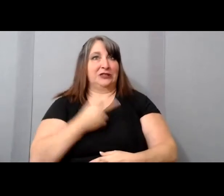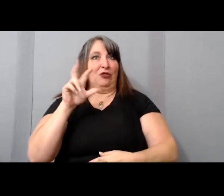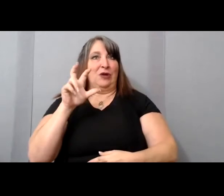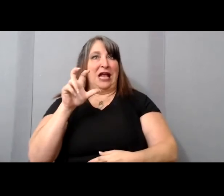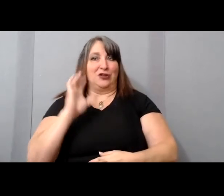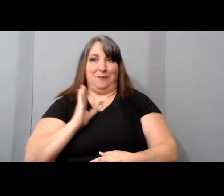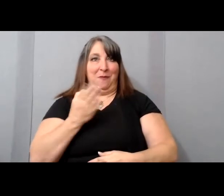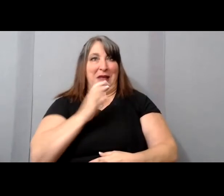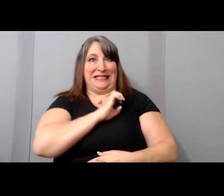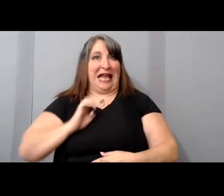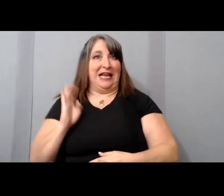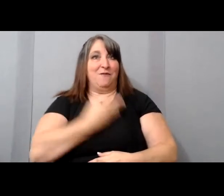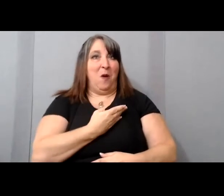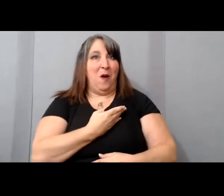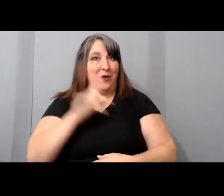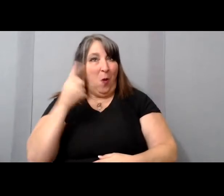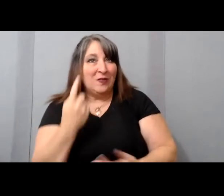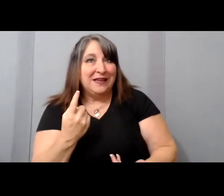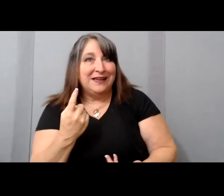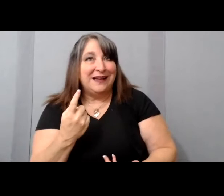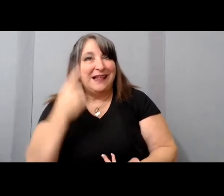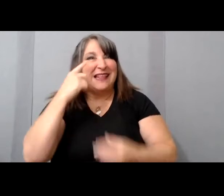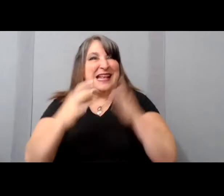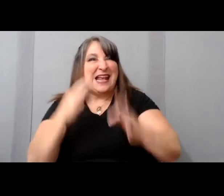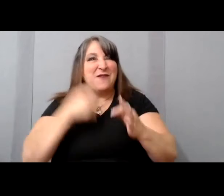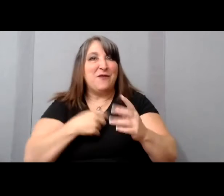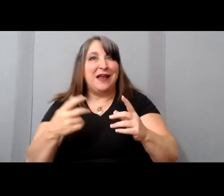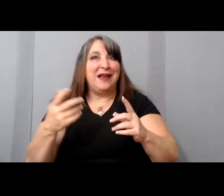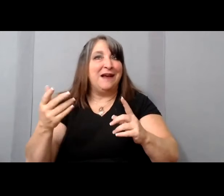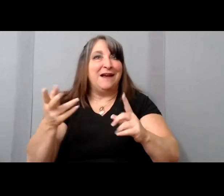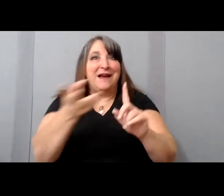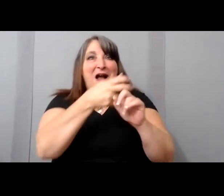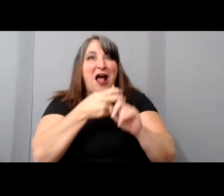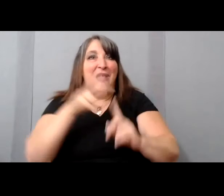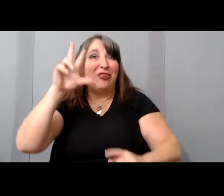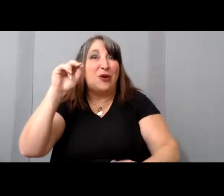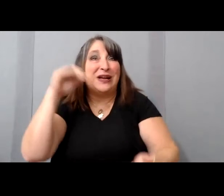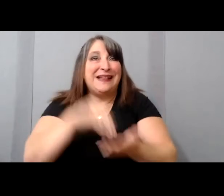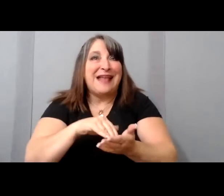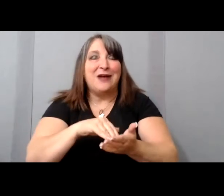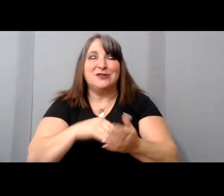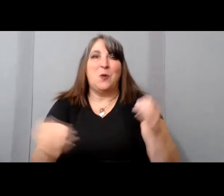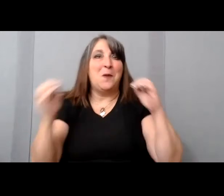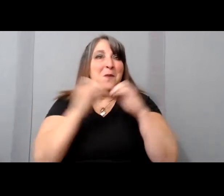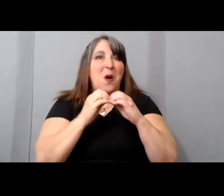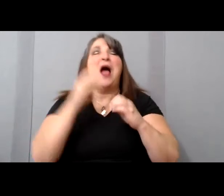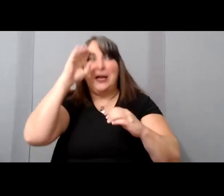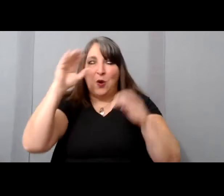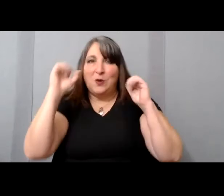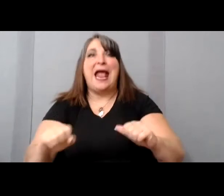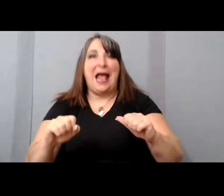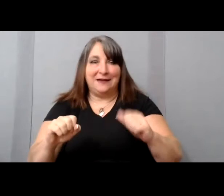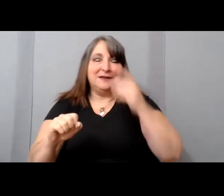our little group. Just think if we got 30,000 or bigger numbers. So I know we can build it. This is our